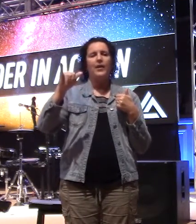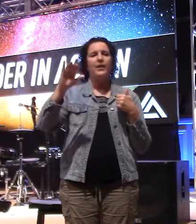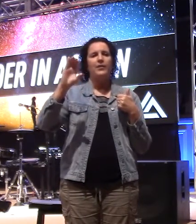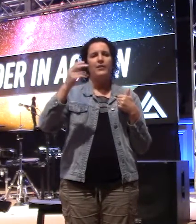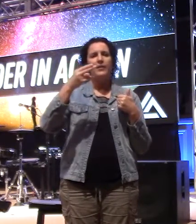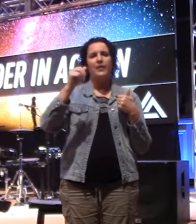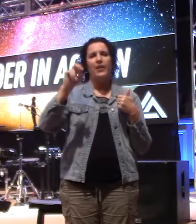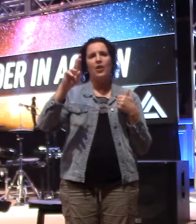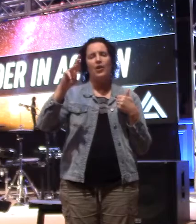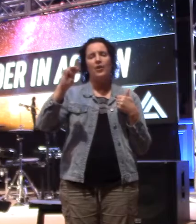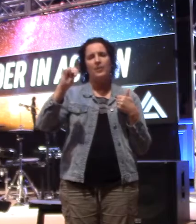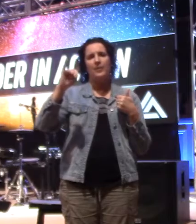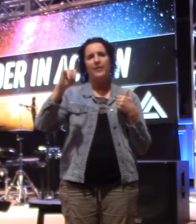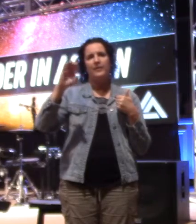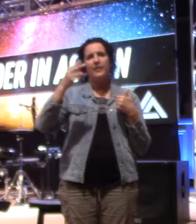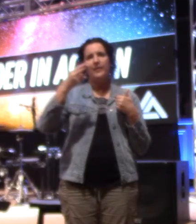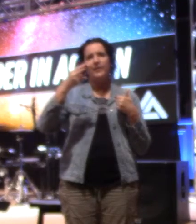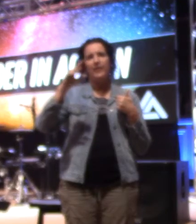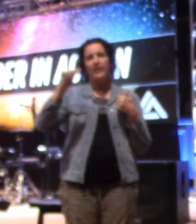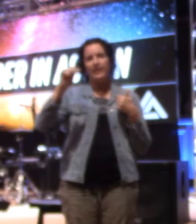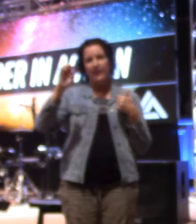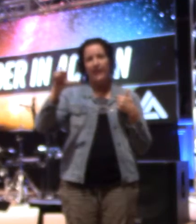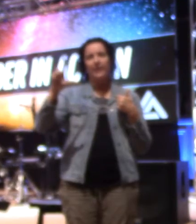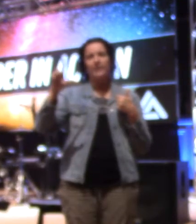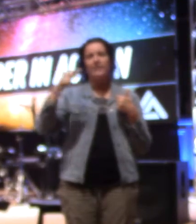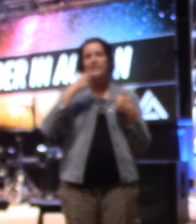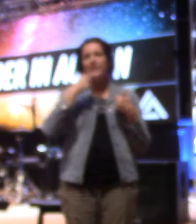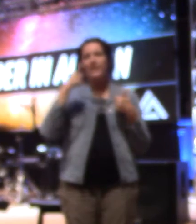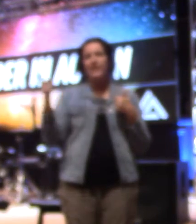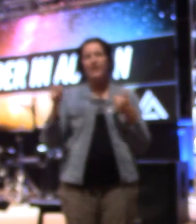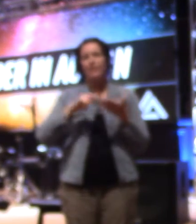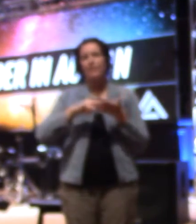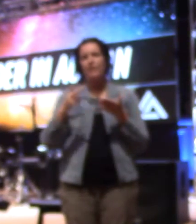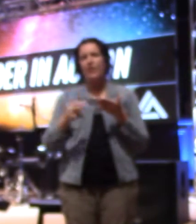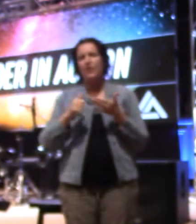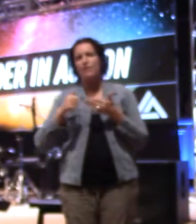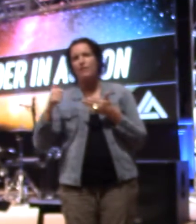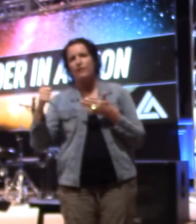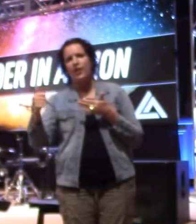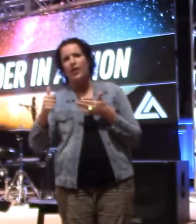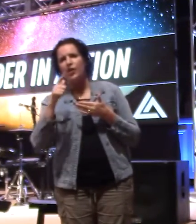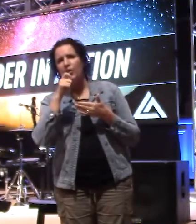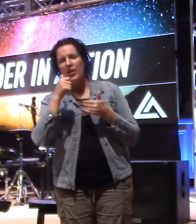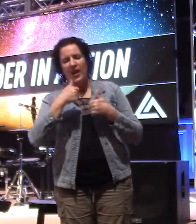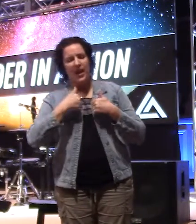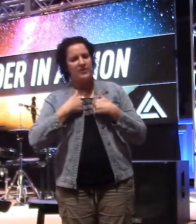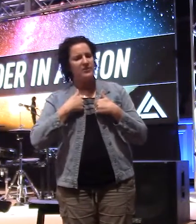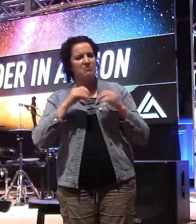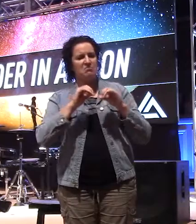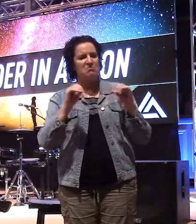missionary, said, "Can he have followed far who has no wound or scar?"